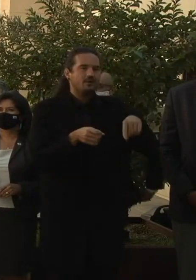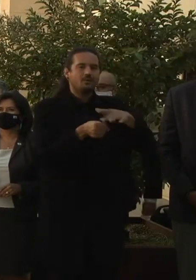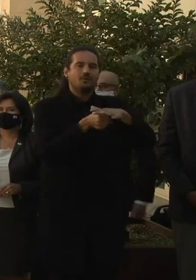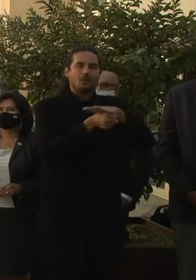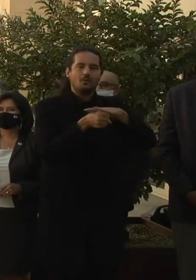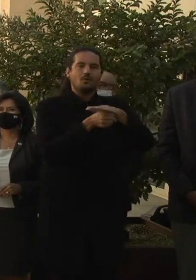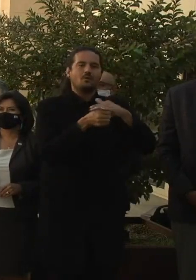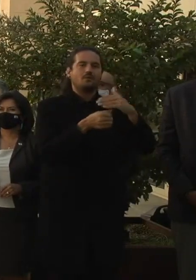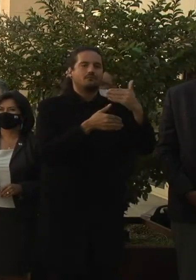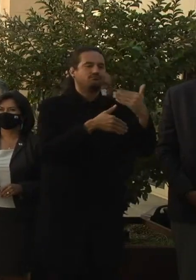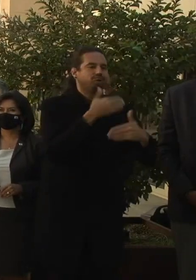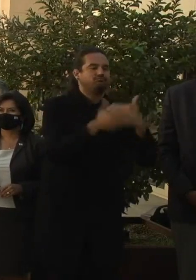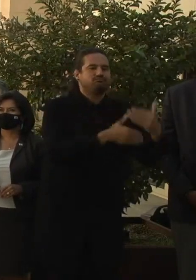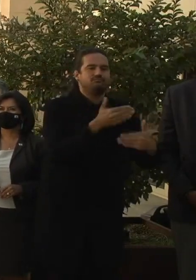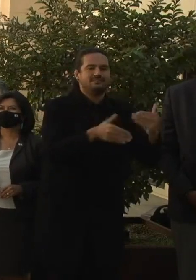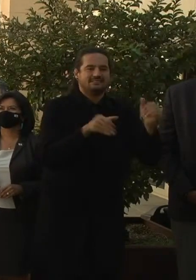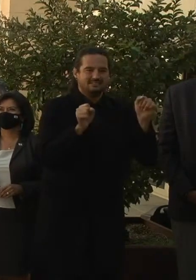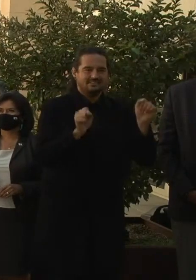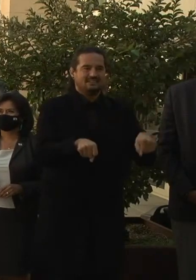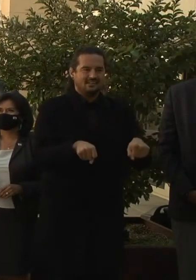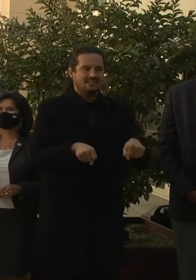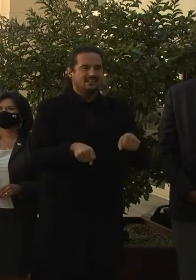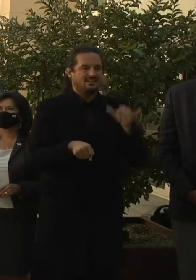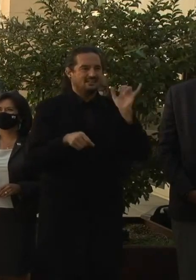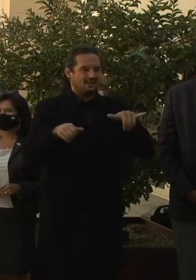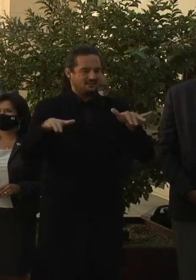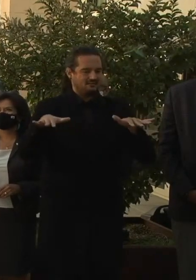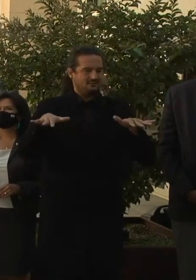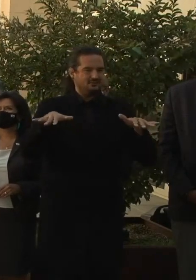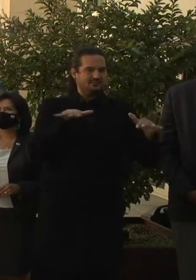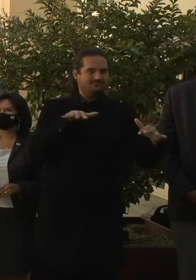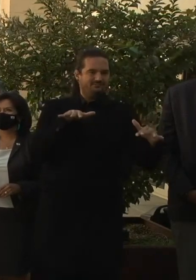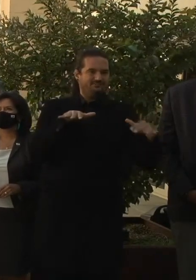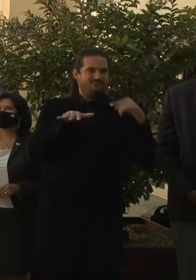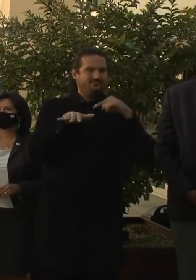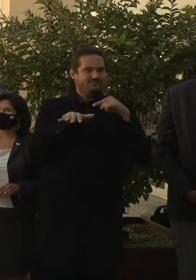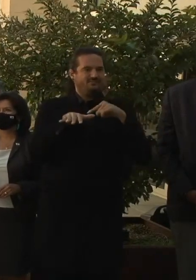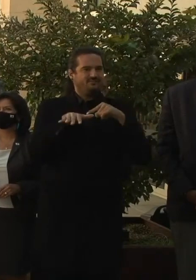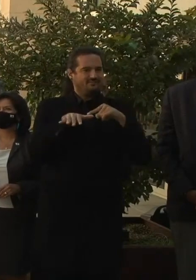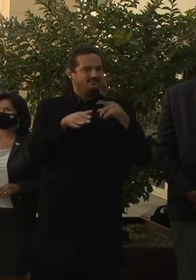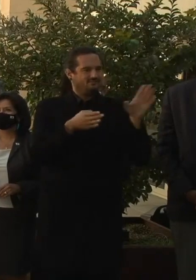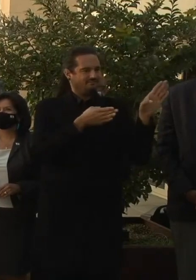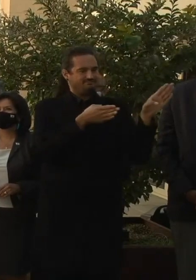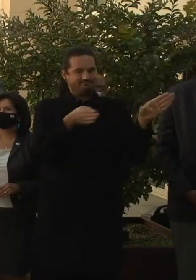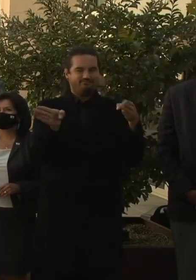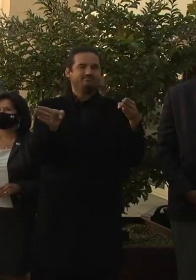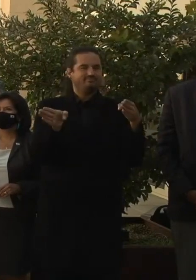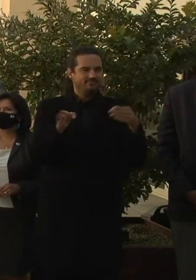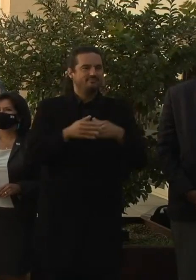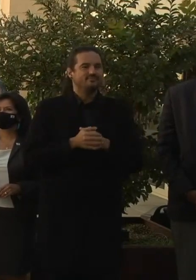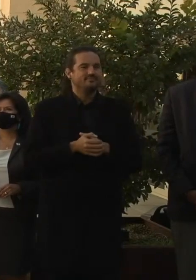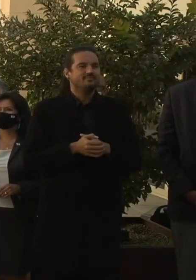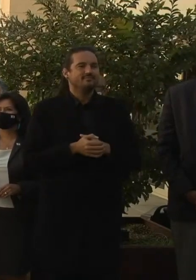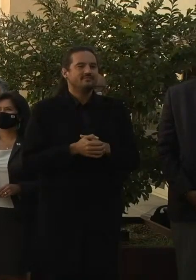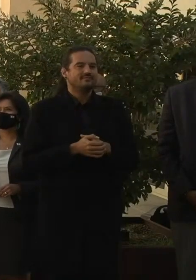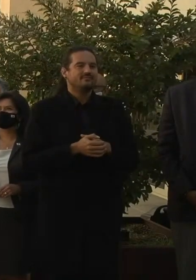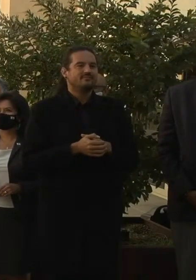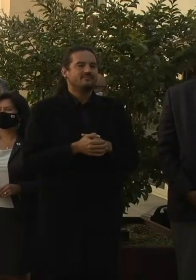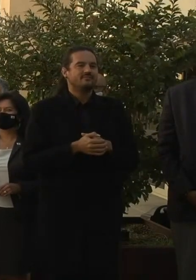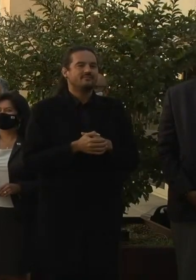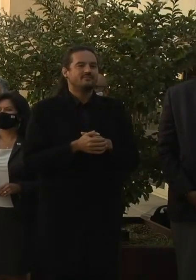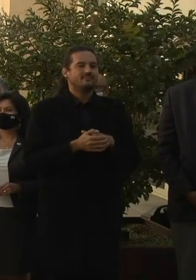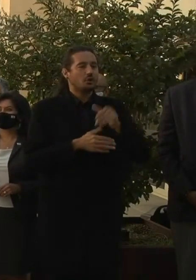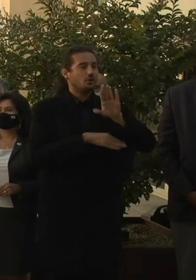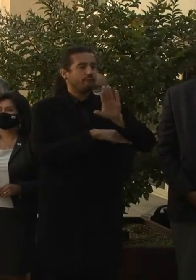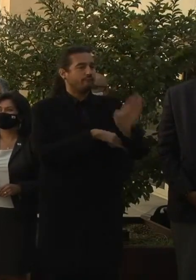shift. That's what's radically changed in the last few years. Now, with that, I'm not naive. We're not going to be able to overnight change